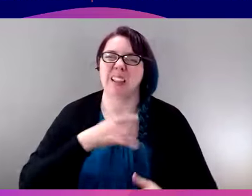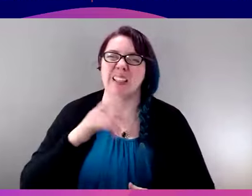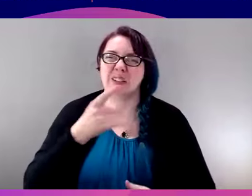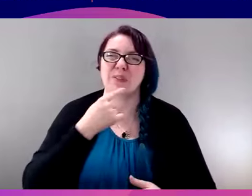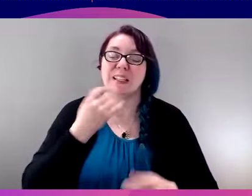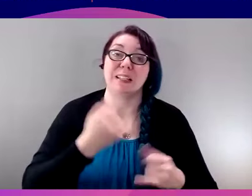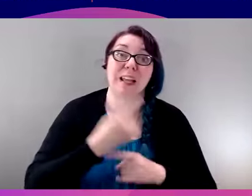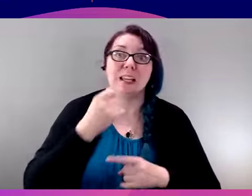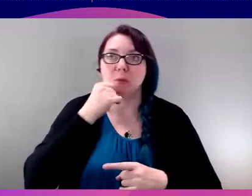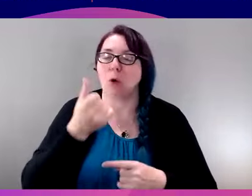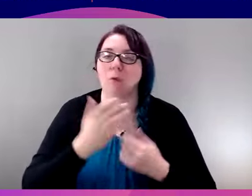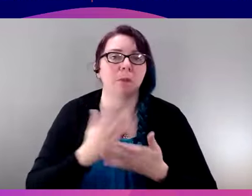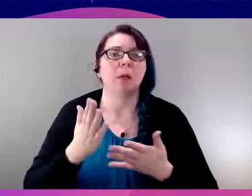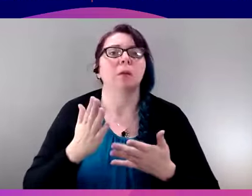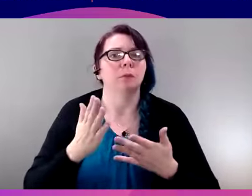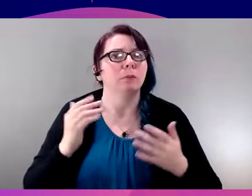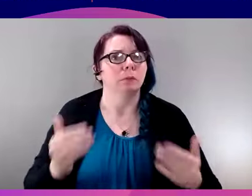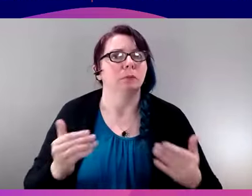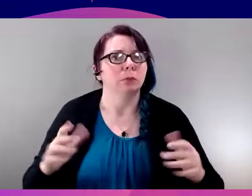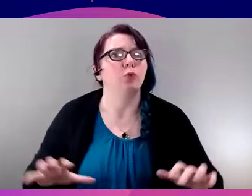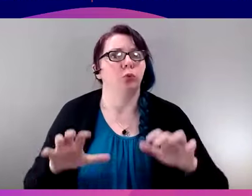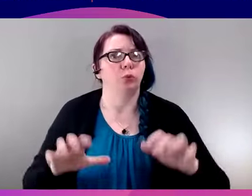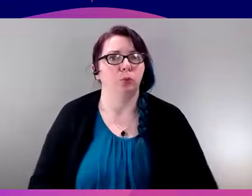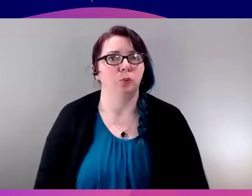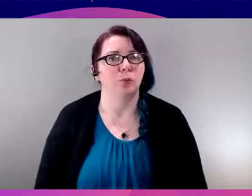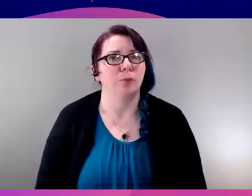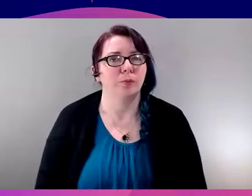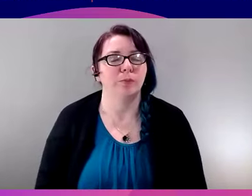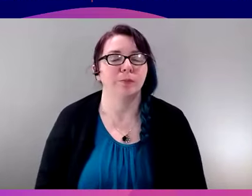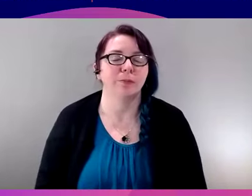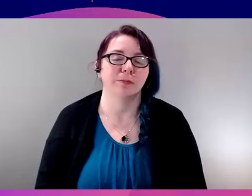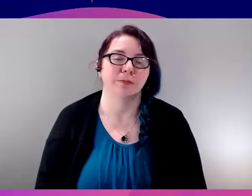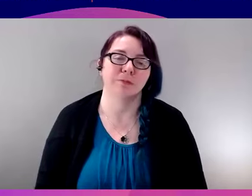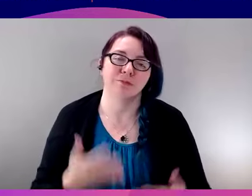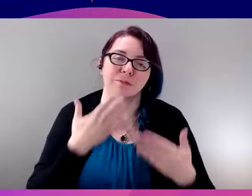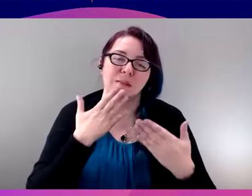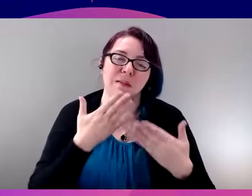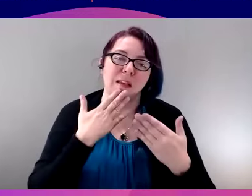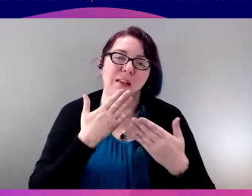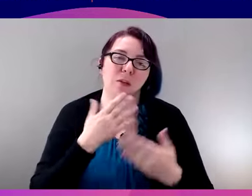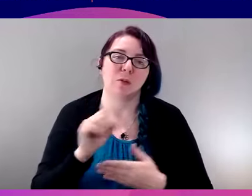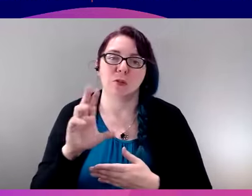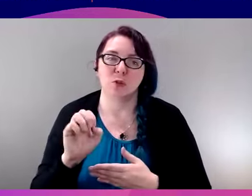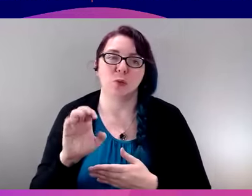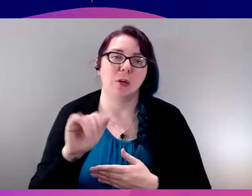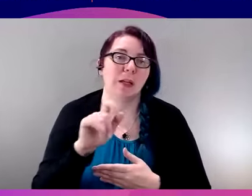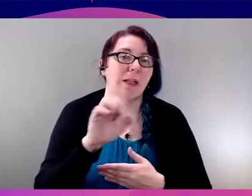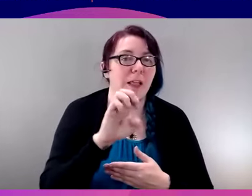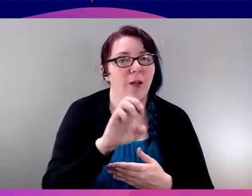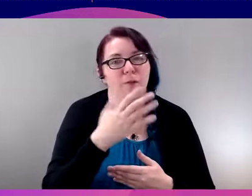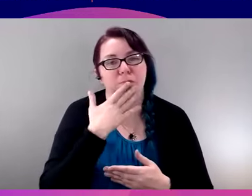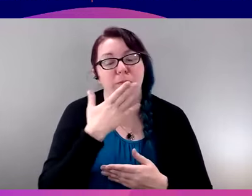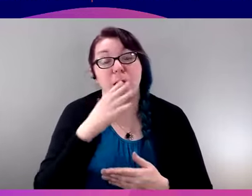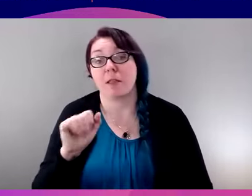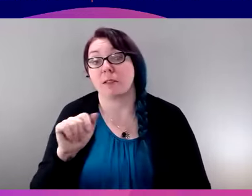So we are going to close off the webinar now. Thank you so much for joining us, Claire and Sue. Thank you for joining for the Q&A, Sabri.